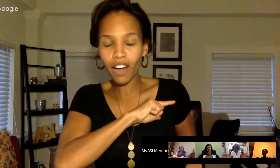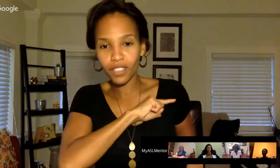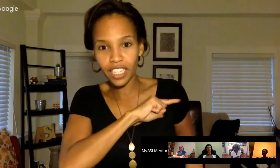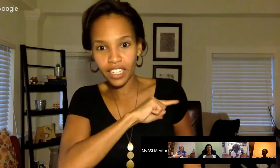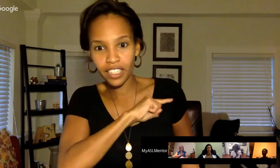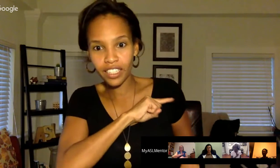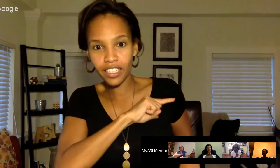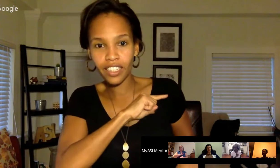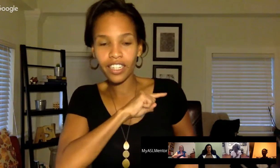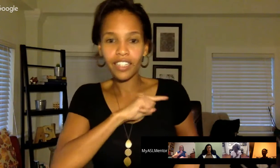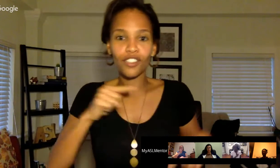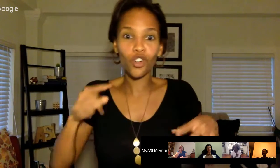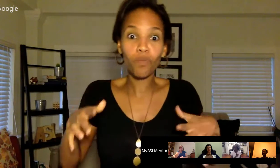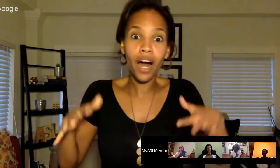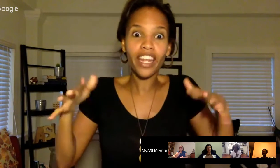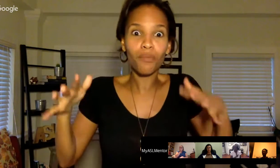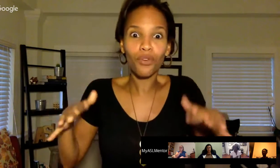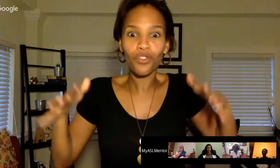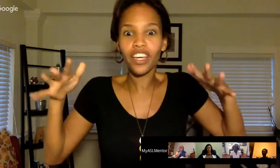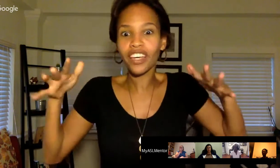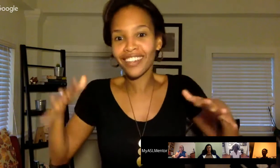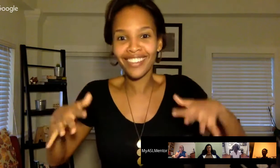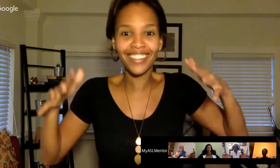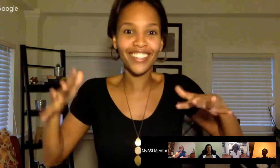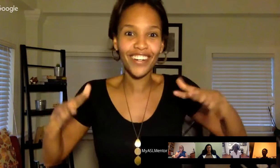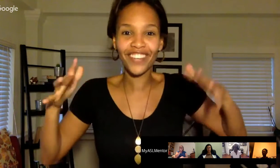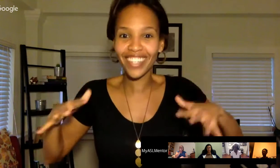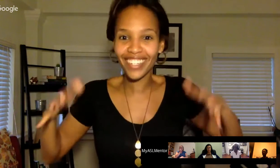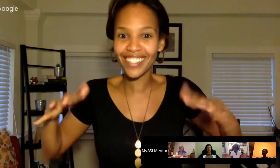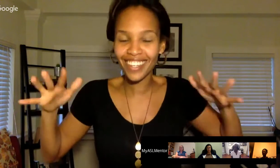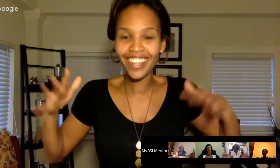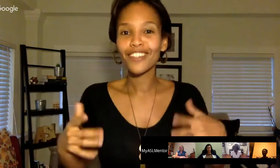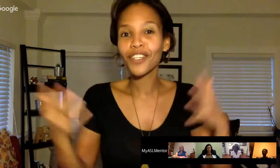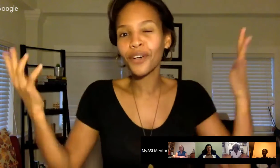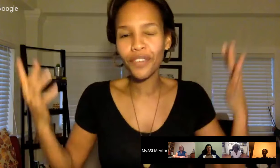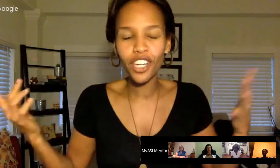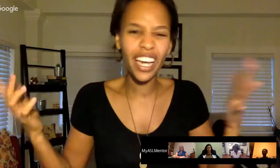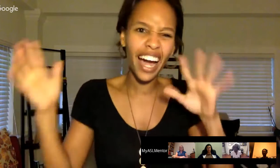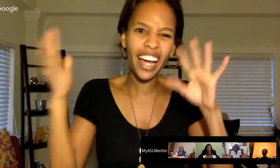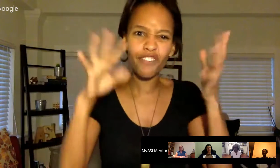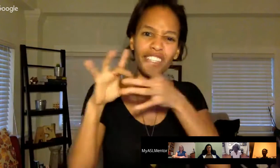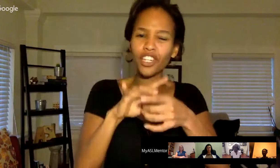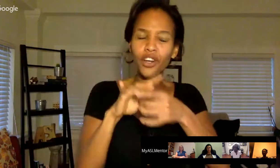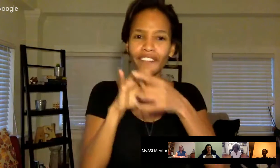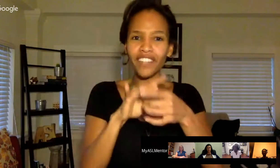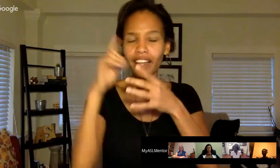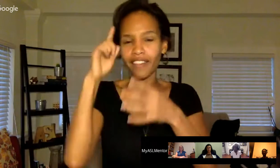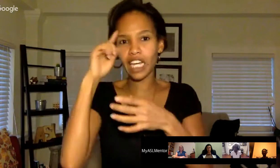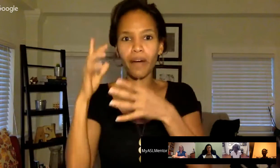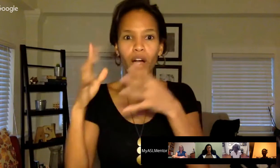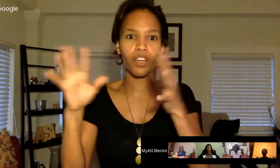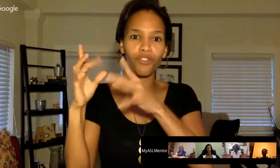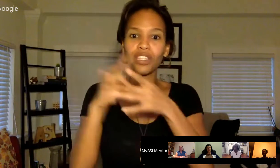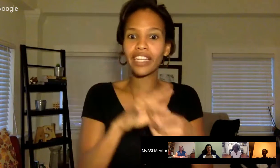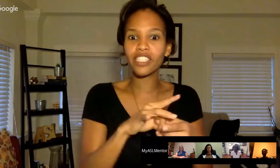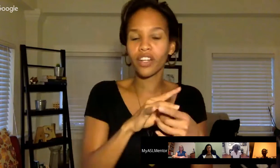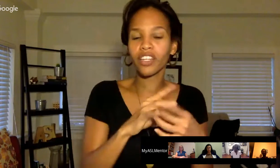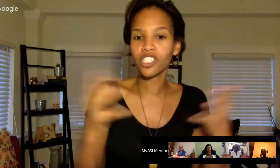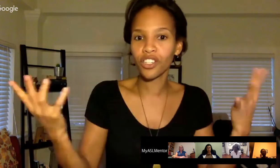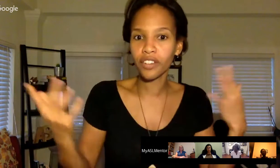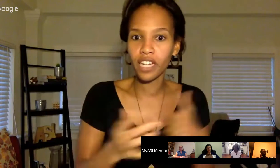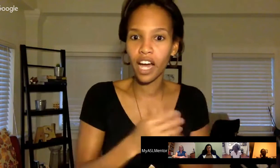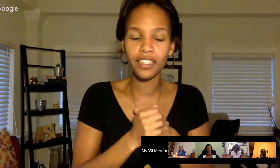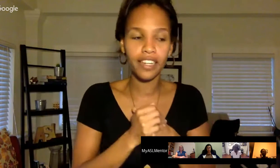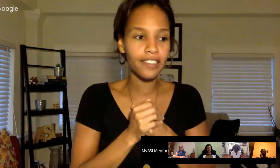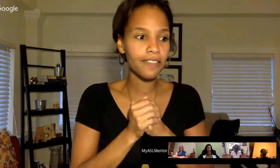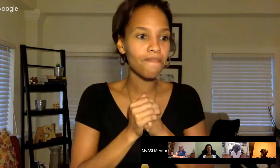heart pounding, this is your whole body moving, nervous. So you kind of really, you have to kind of think about if it relates directly